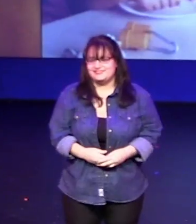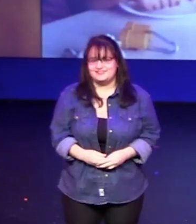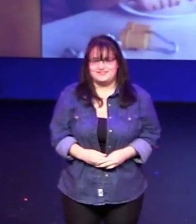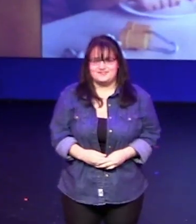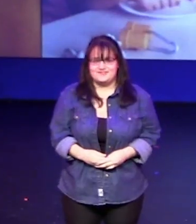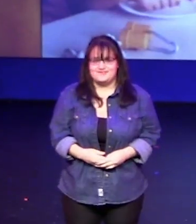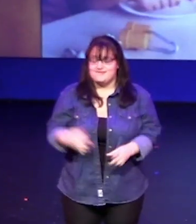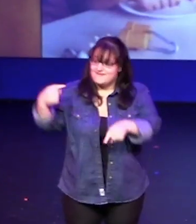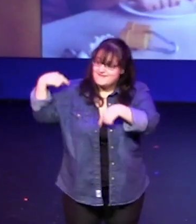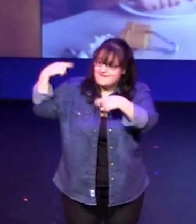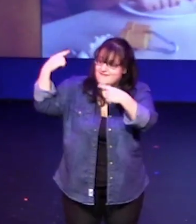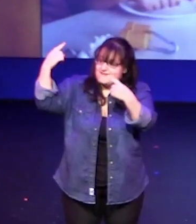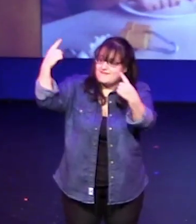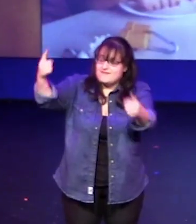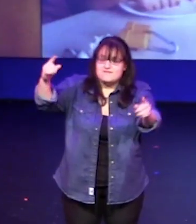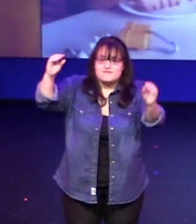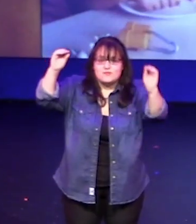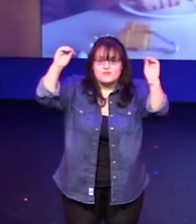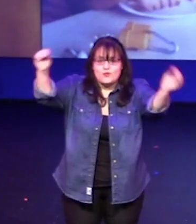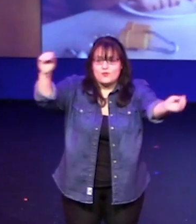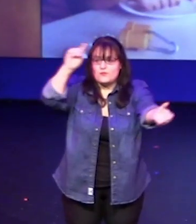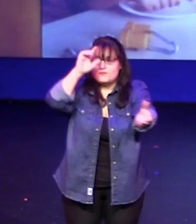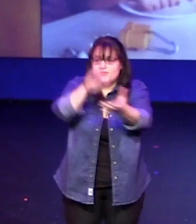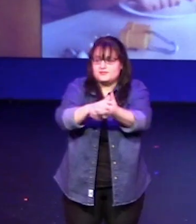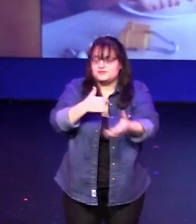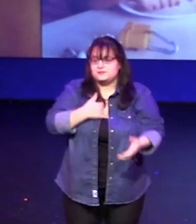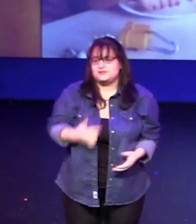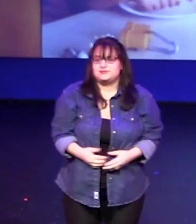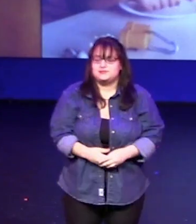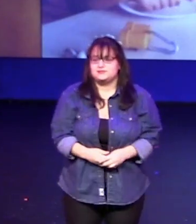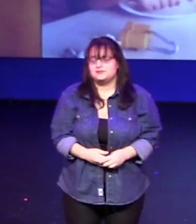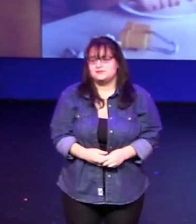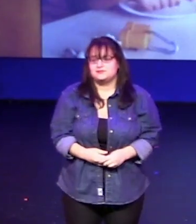No one would believe that about me. For a long time. No one.